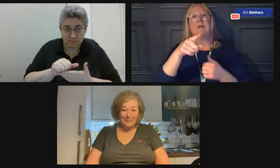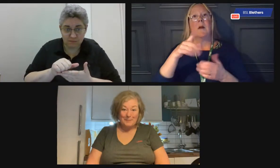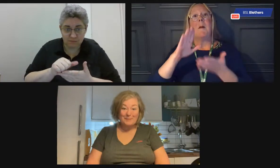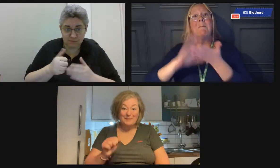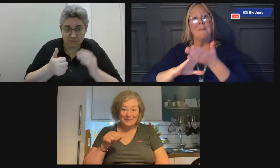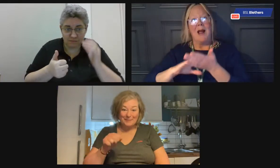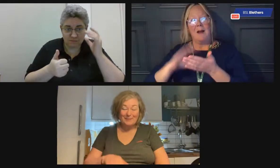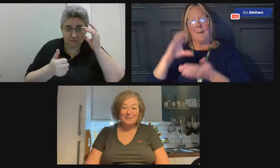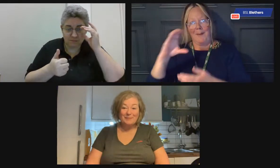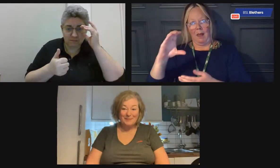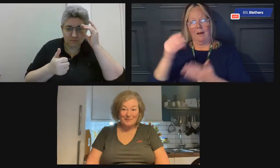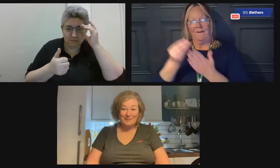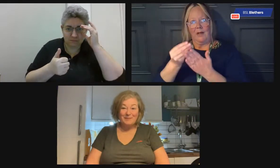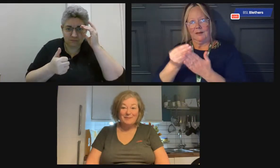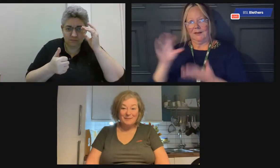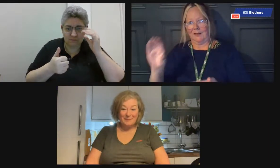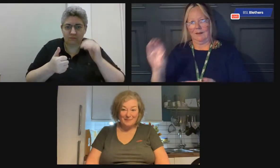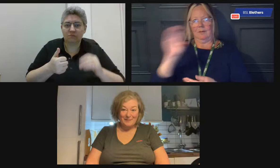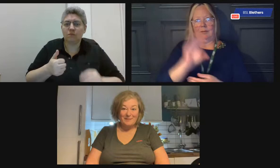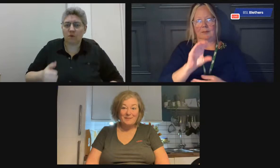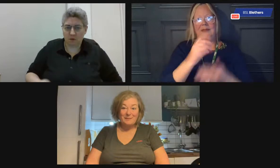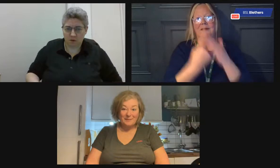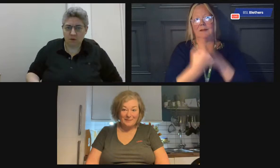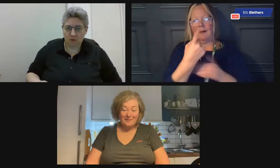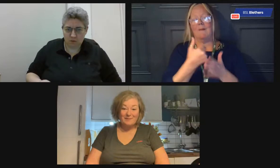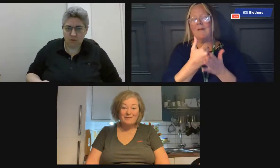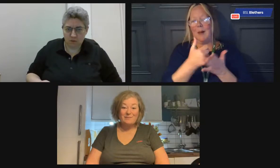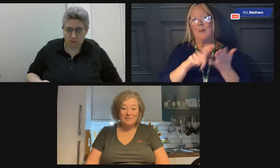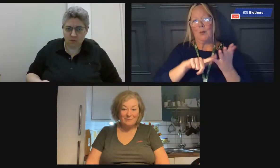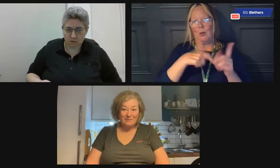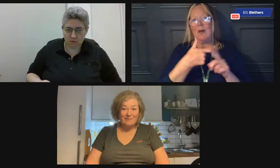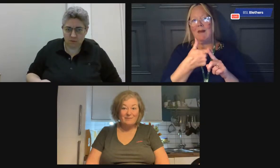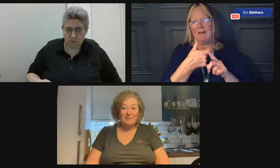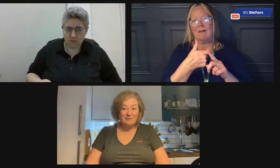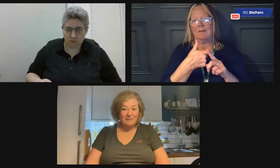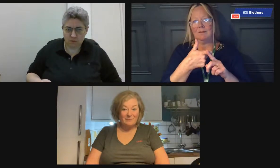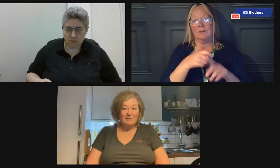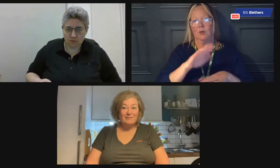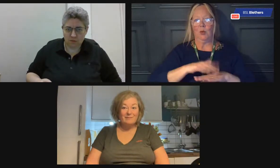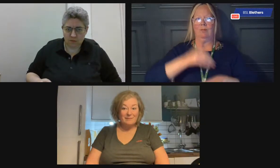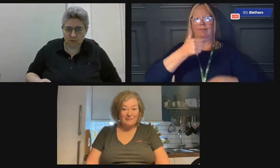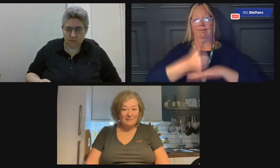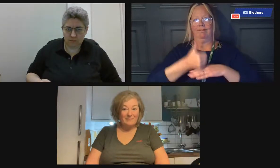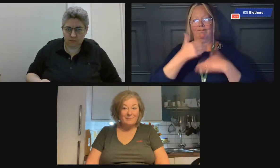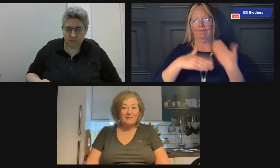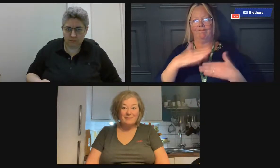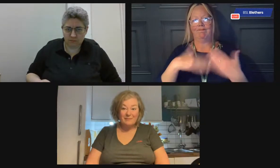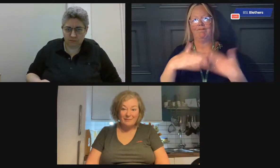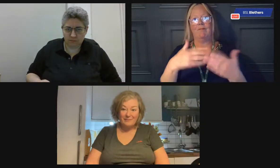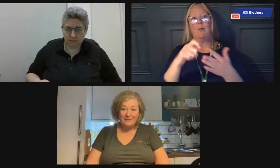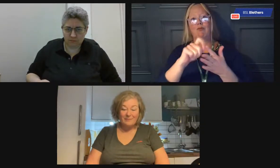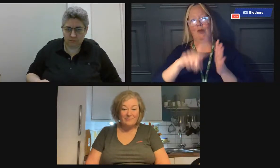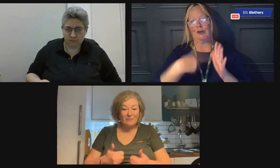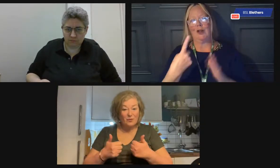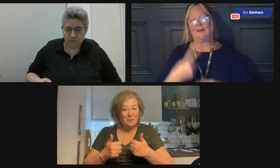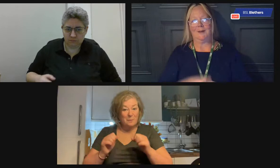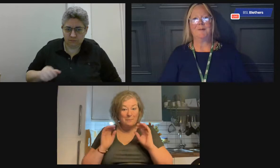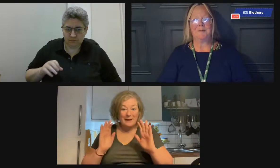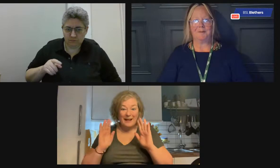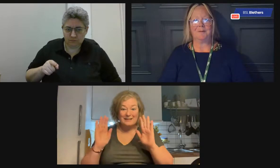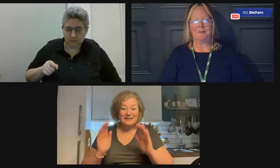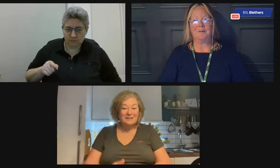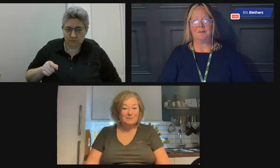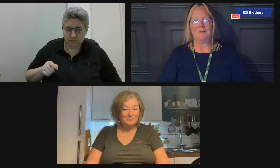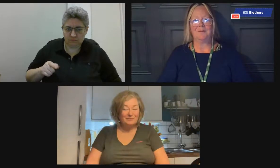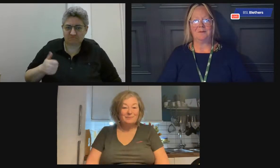that's how the project was set up. Yes, that's right. So MacMillan provide the funding and Self Help UK actually established